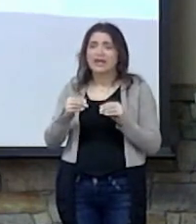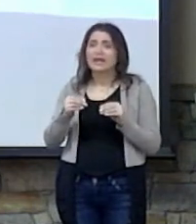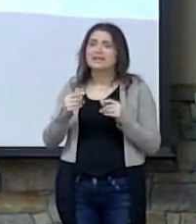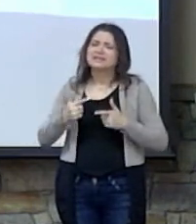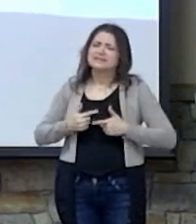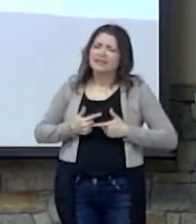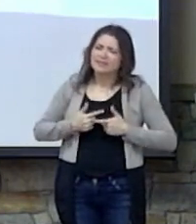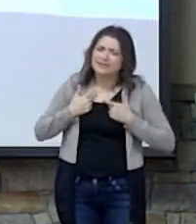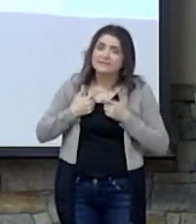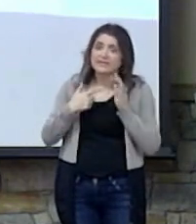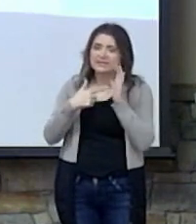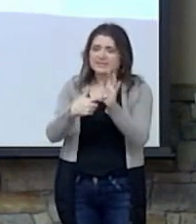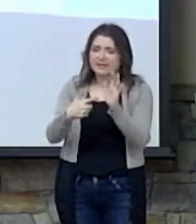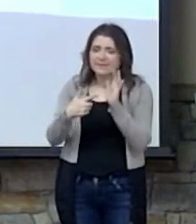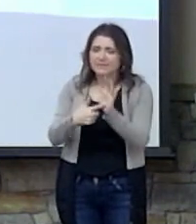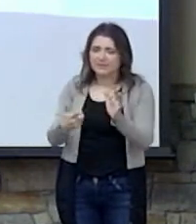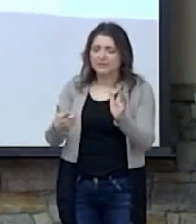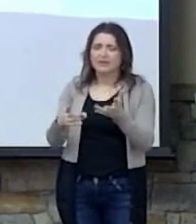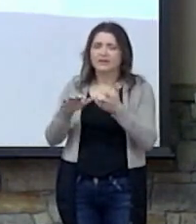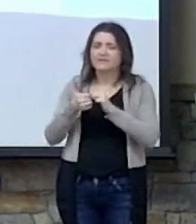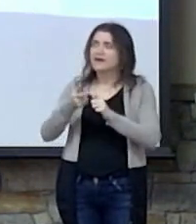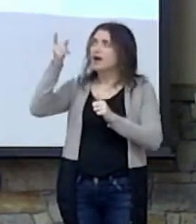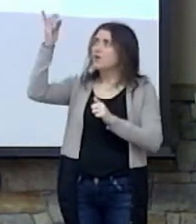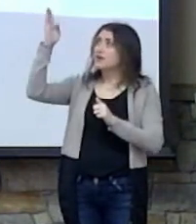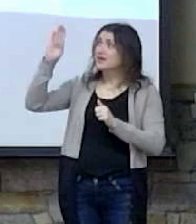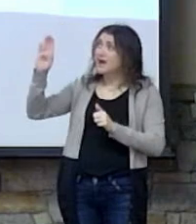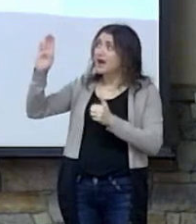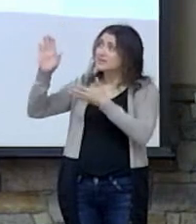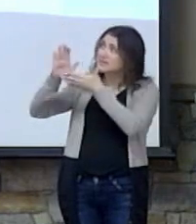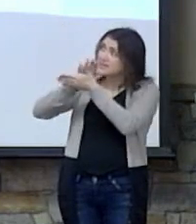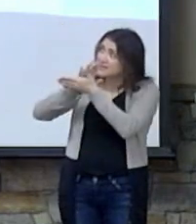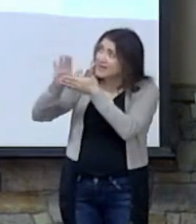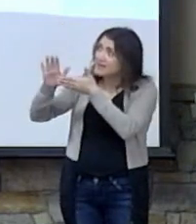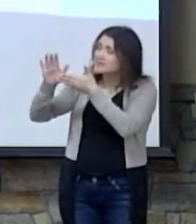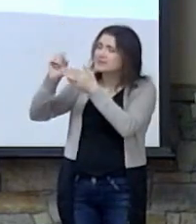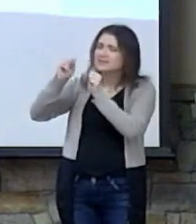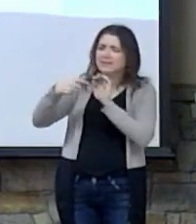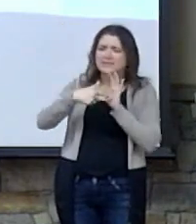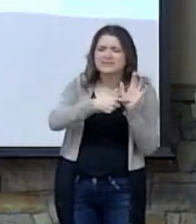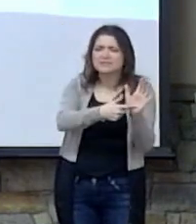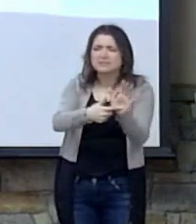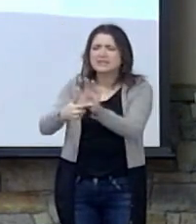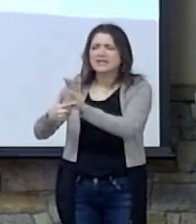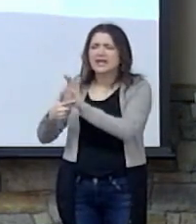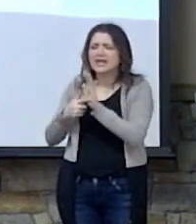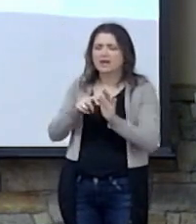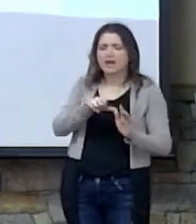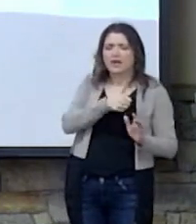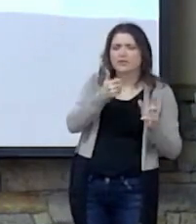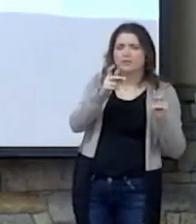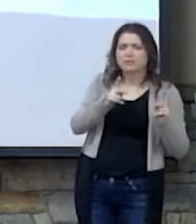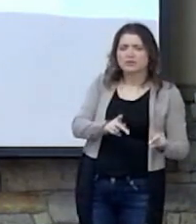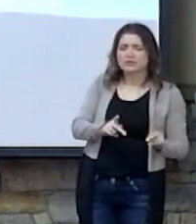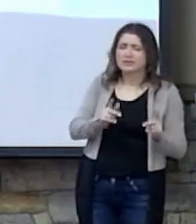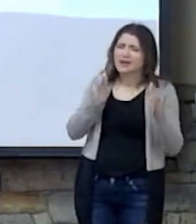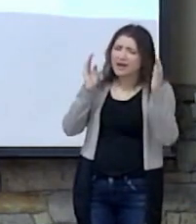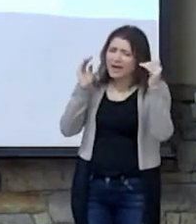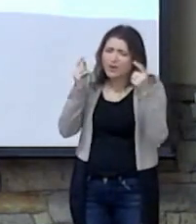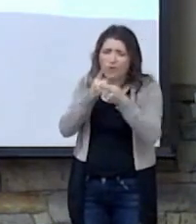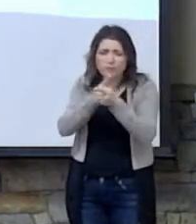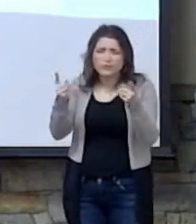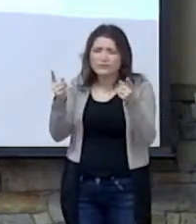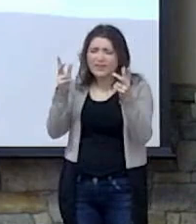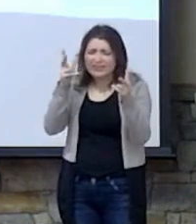living example of how God's kindness can be displayed in the life of somebody else. I hope you've listened to